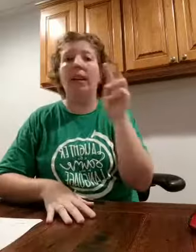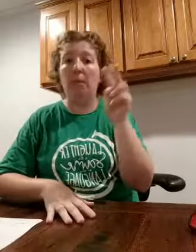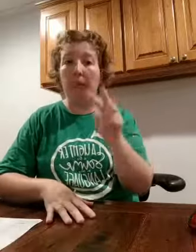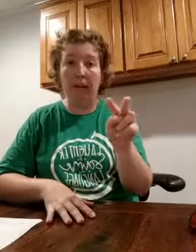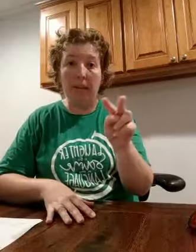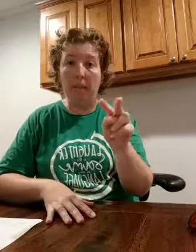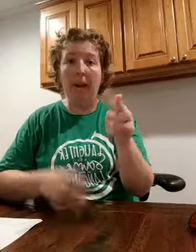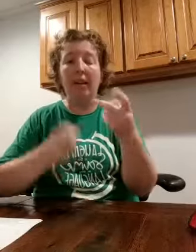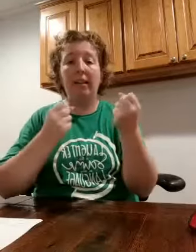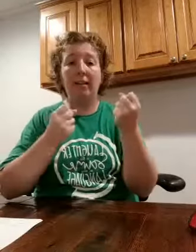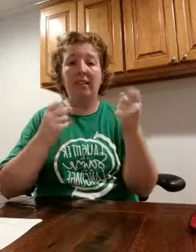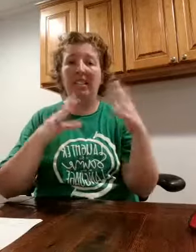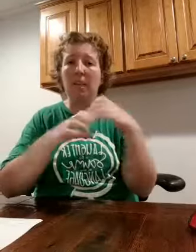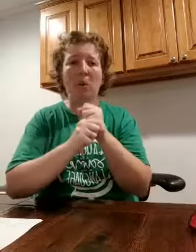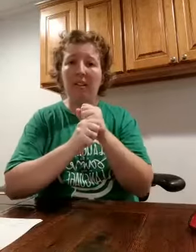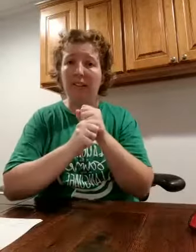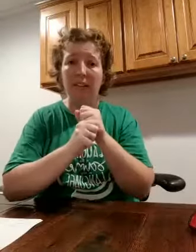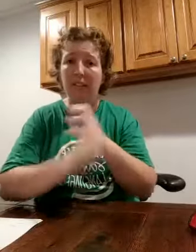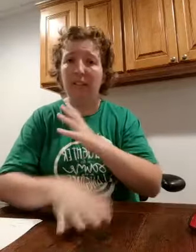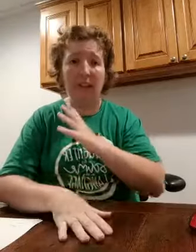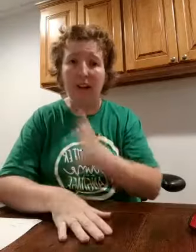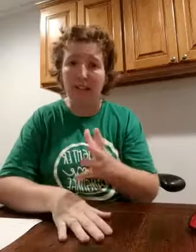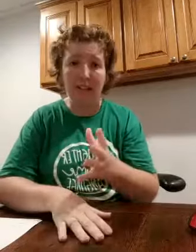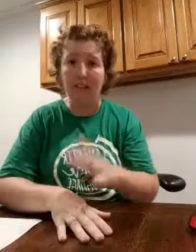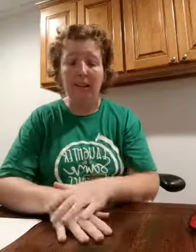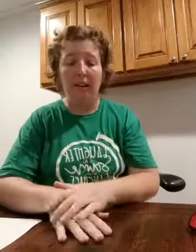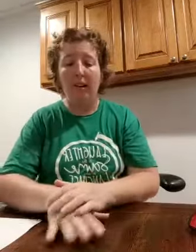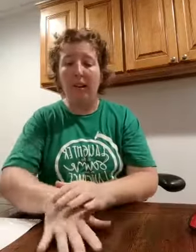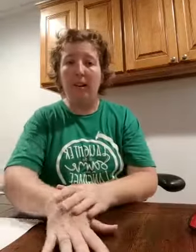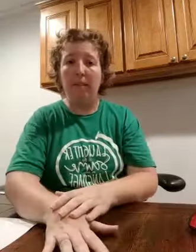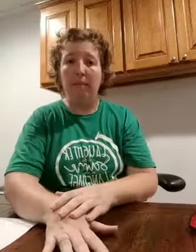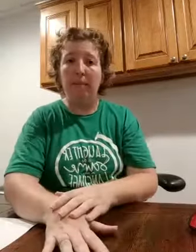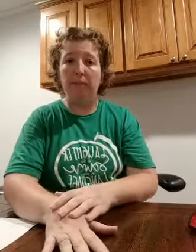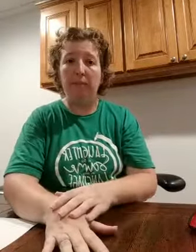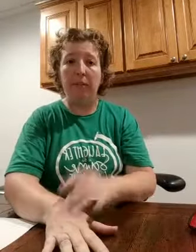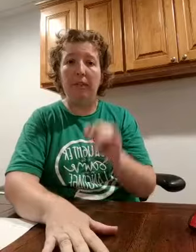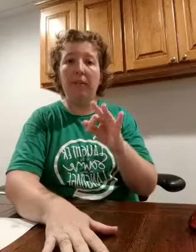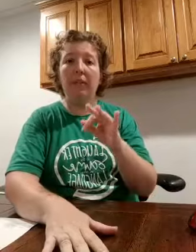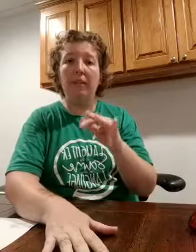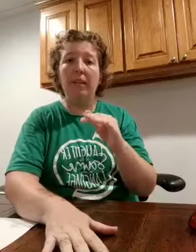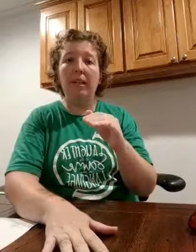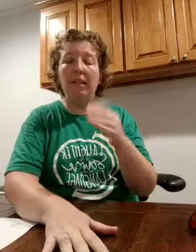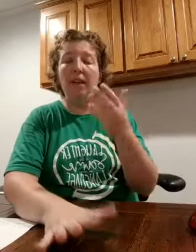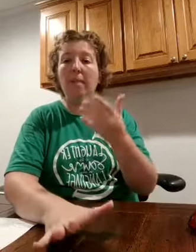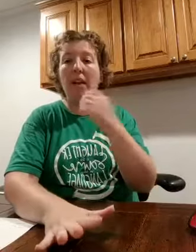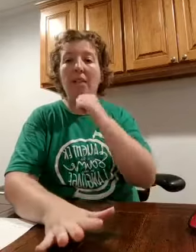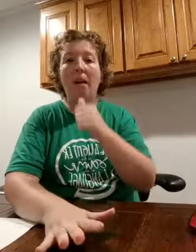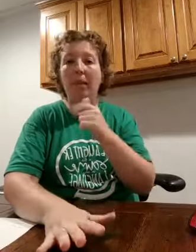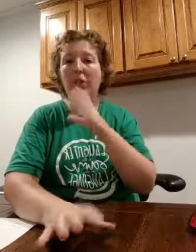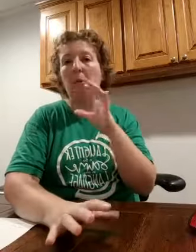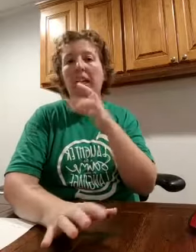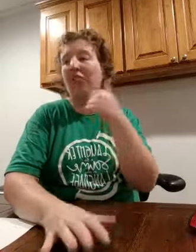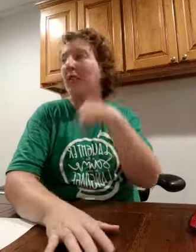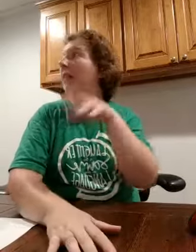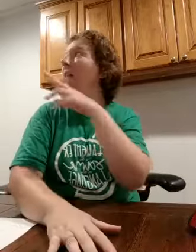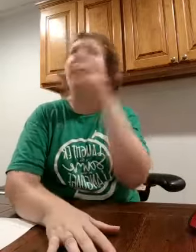when they come back, summarize it. It's fine. If they may not be doing it they